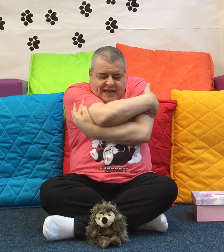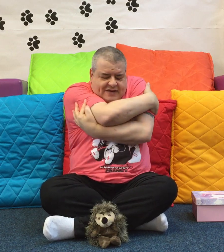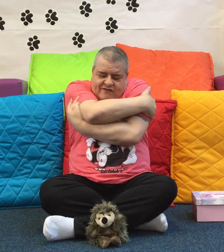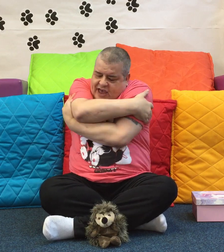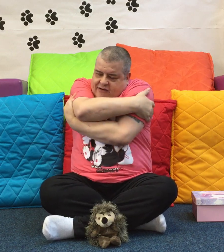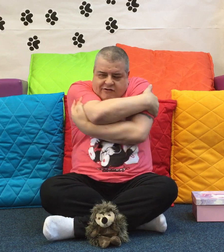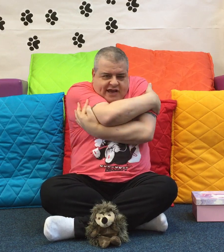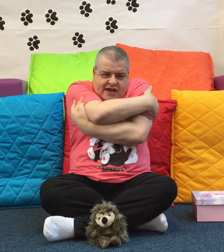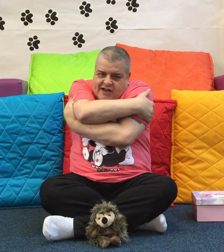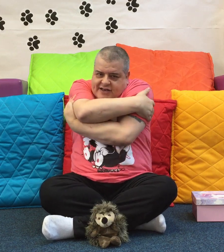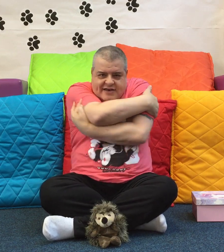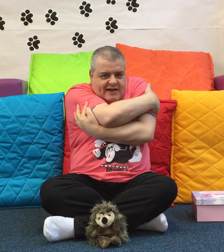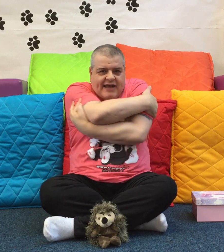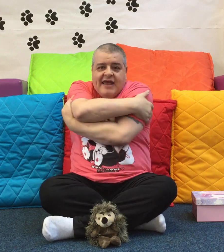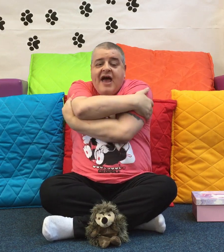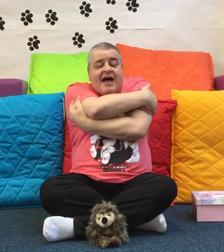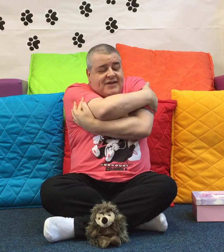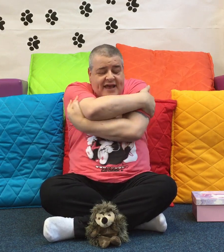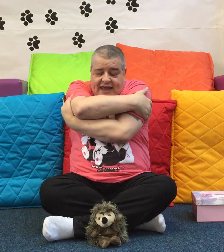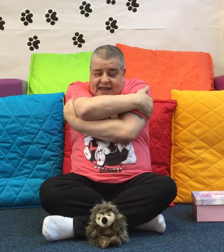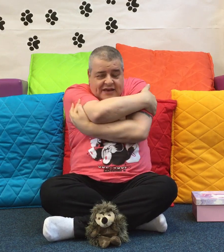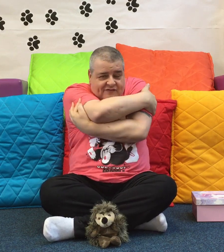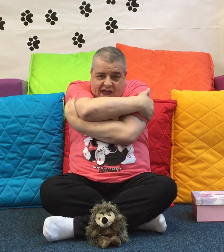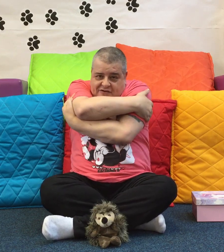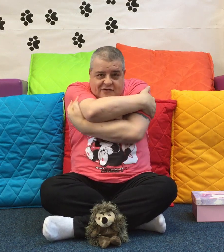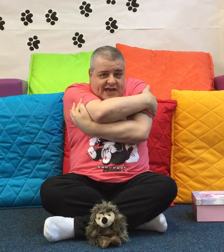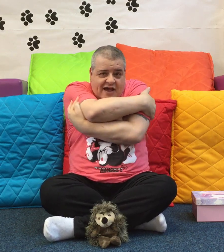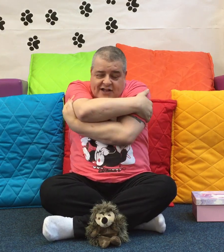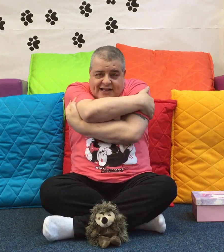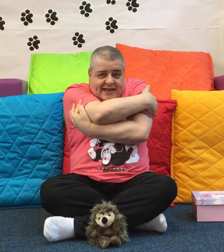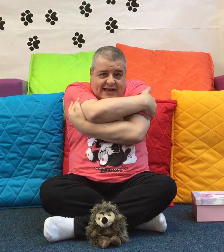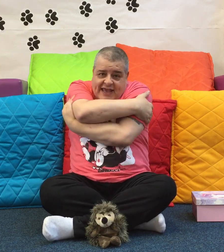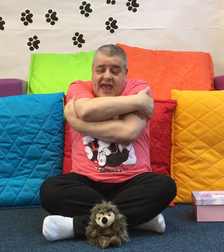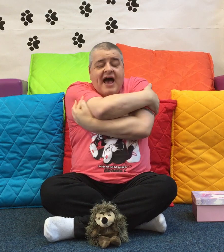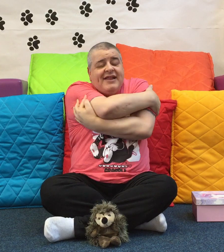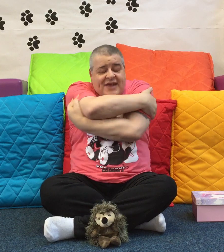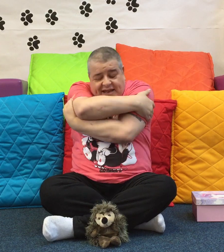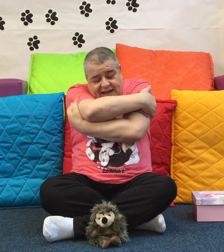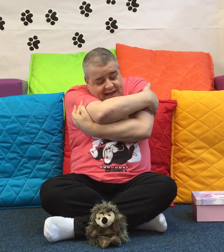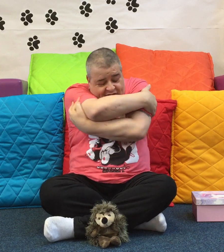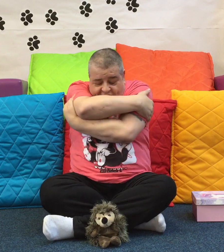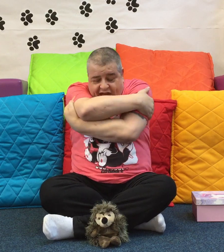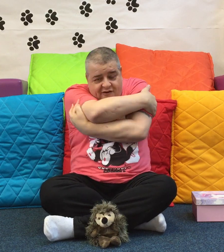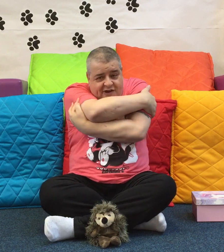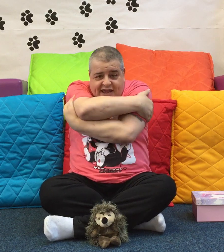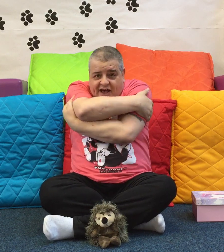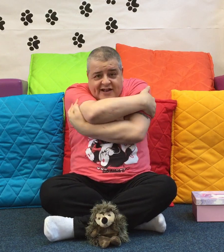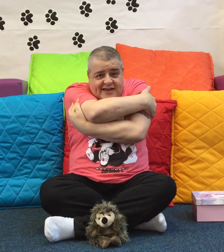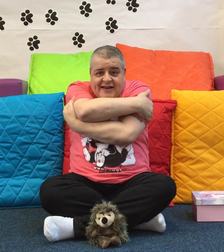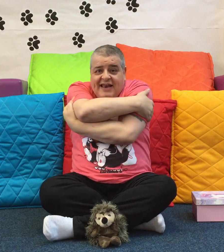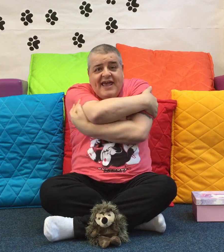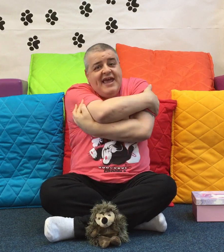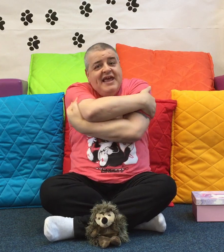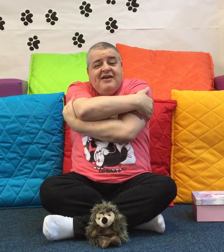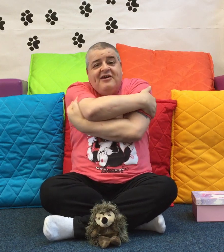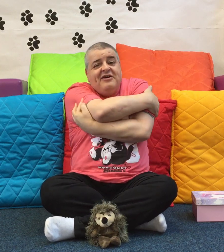is very cuddly. A teddy is very cuddly. A teddy is very cuddly. He couldn't